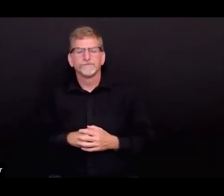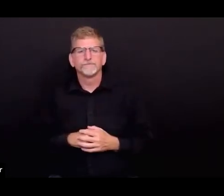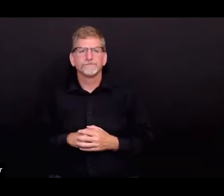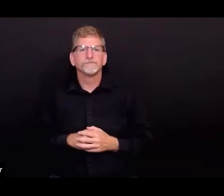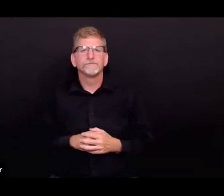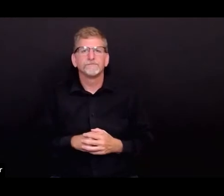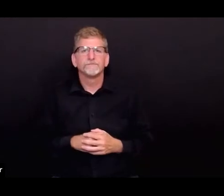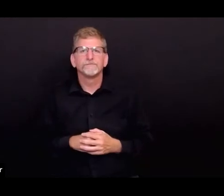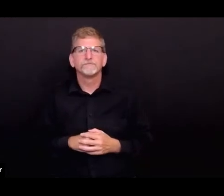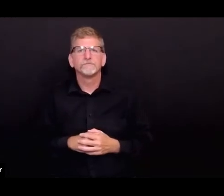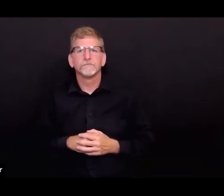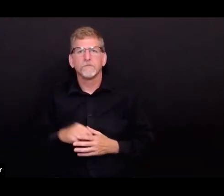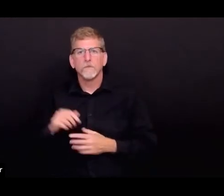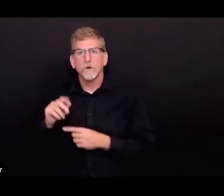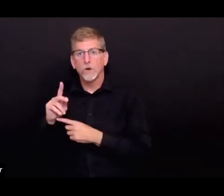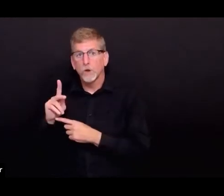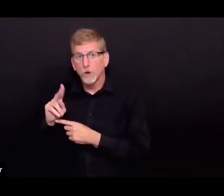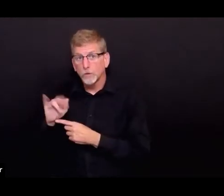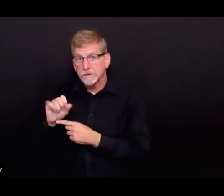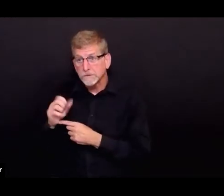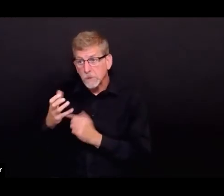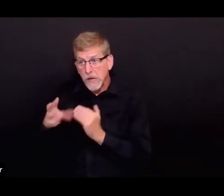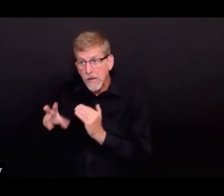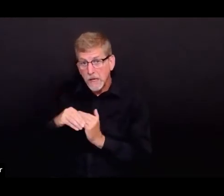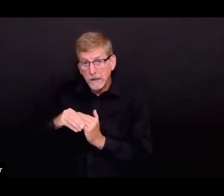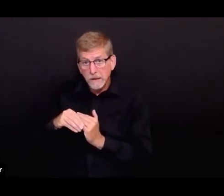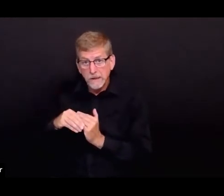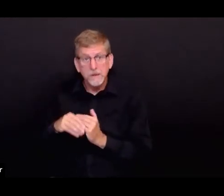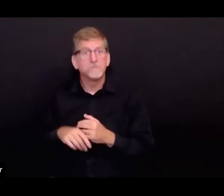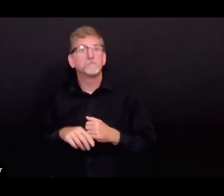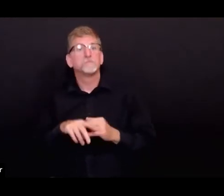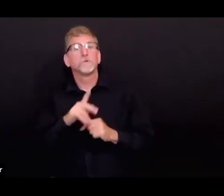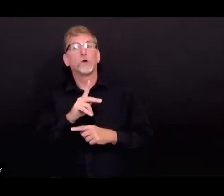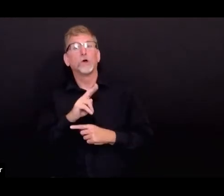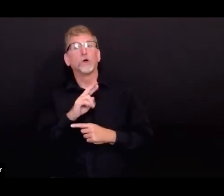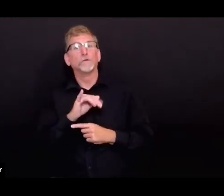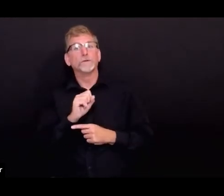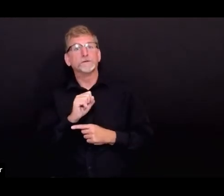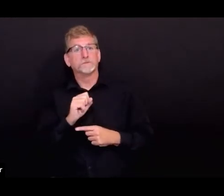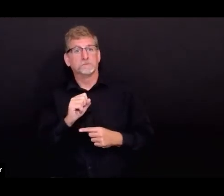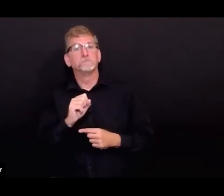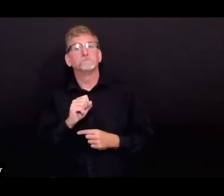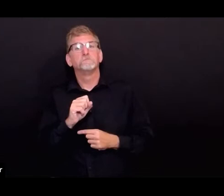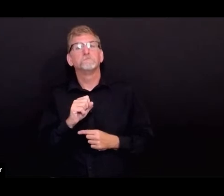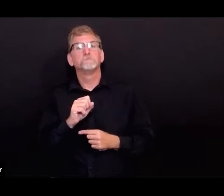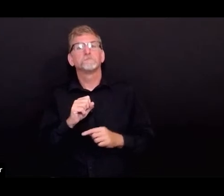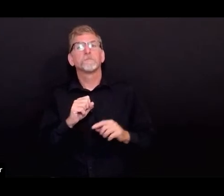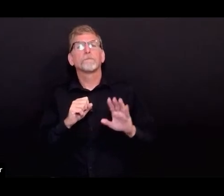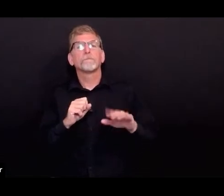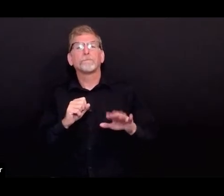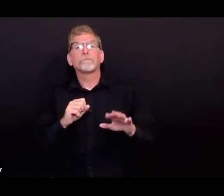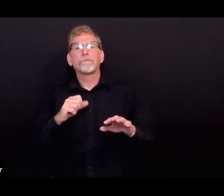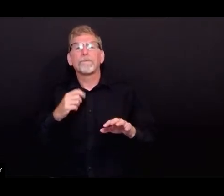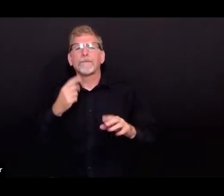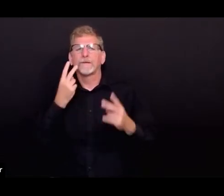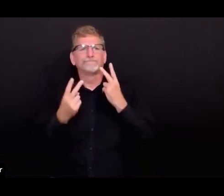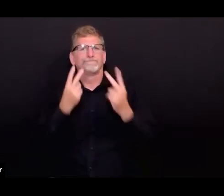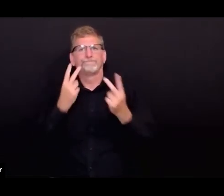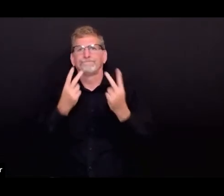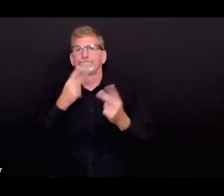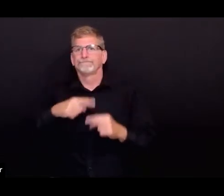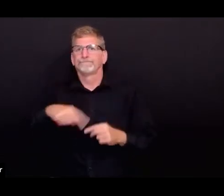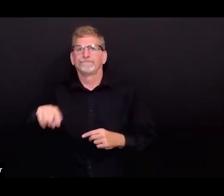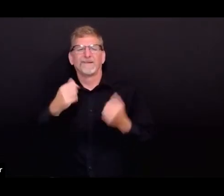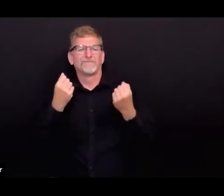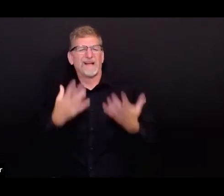think that, yeah, wherever we're seeing, lack of masking, social distancing, gathering in